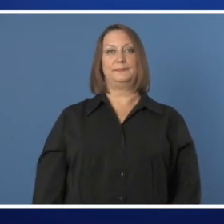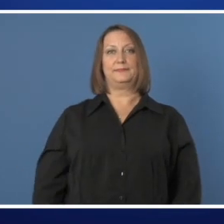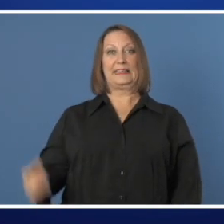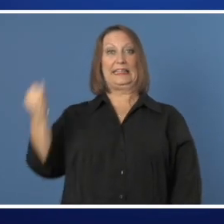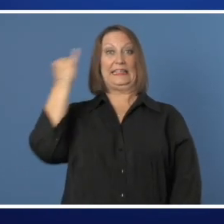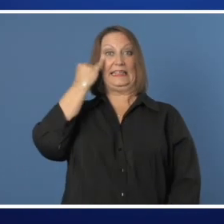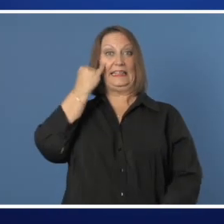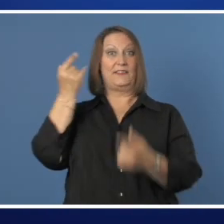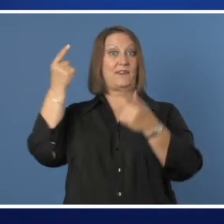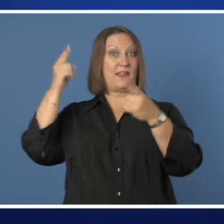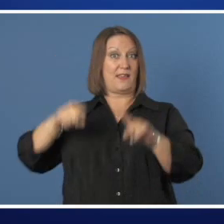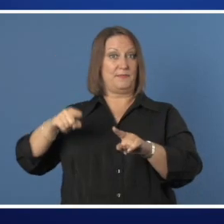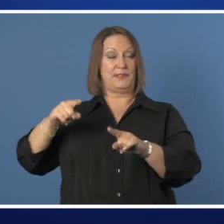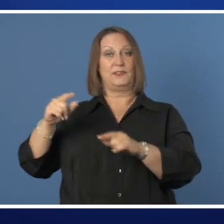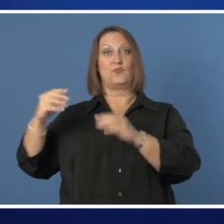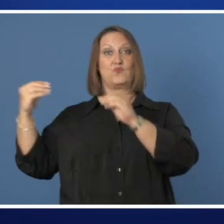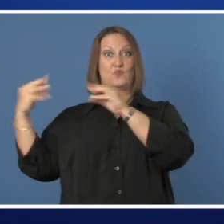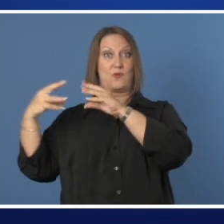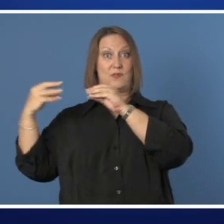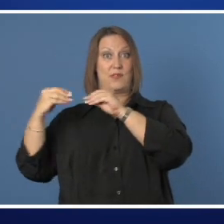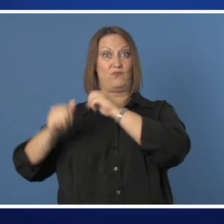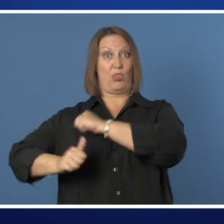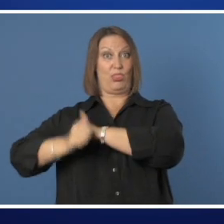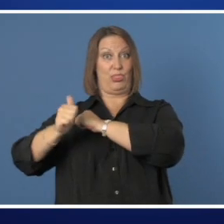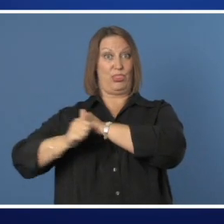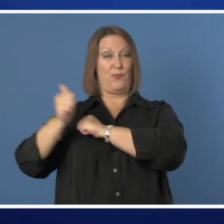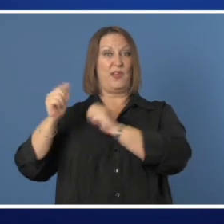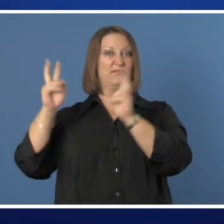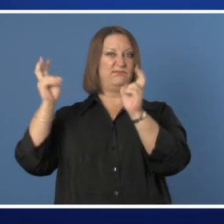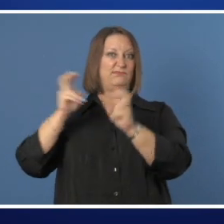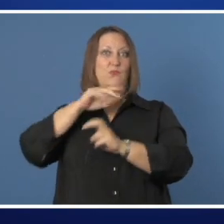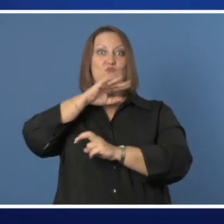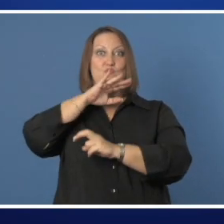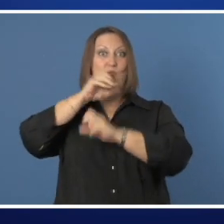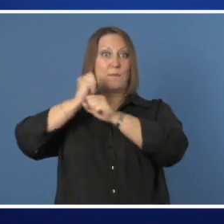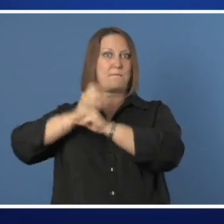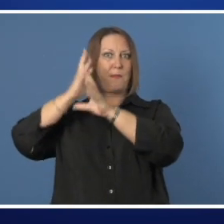If there is a radiation threat or dirty bomb.